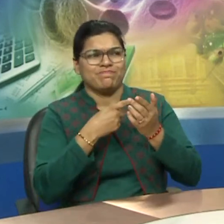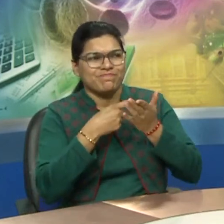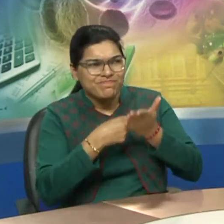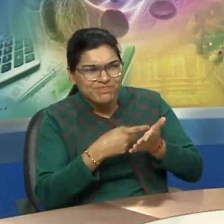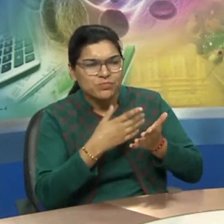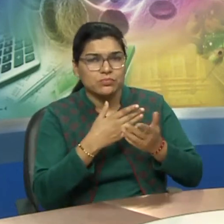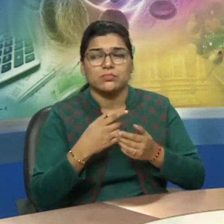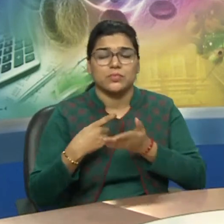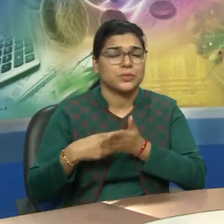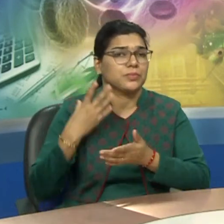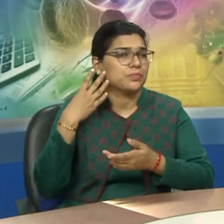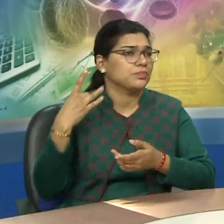For example,